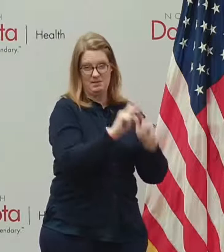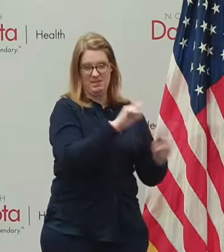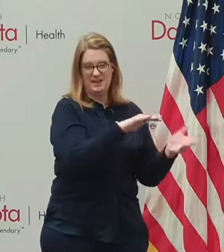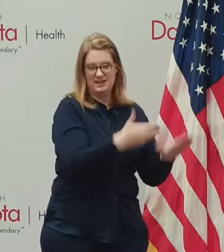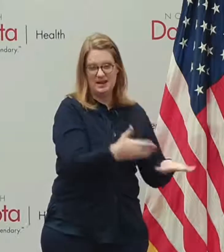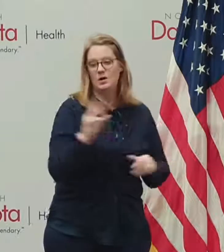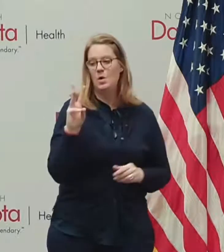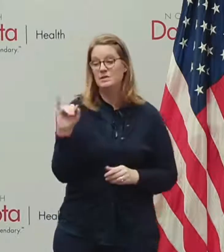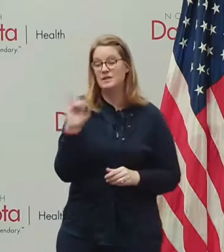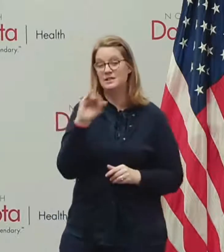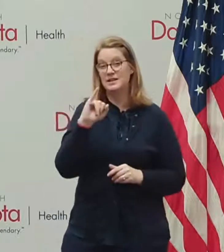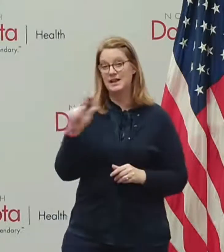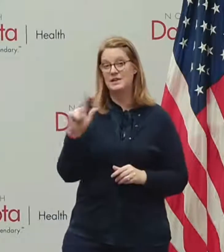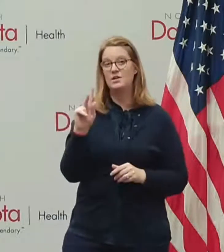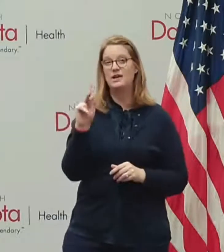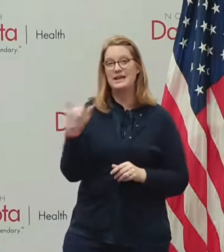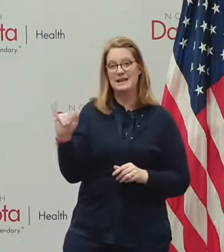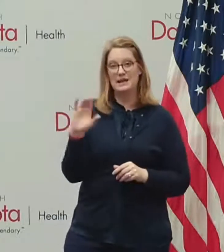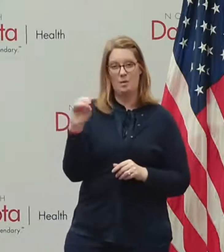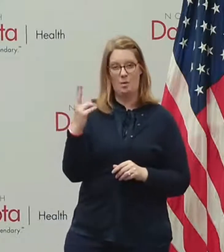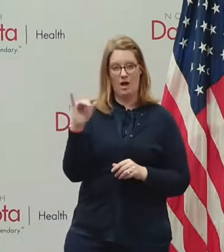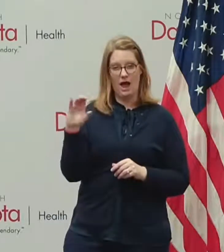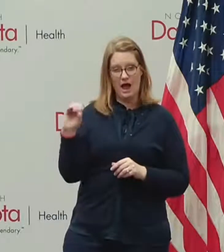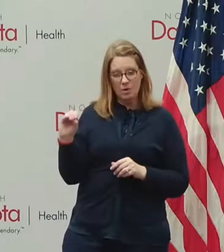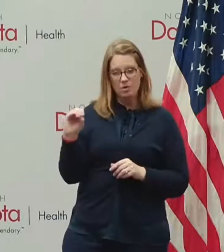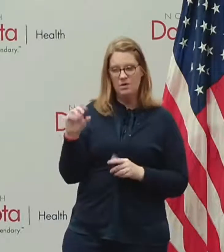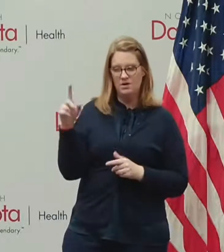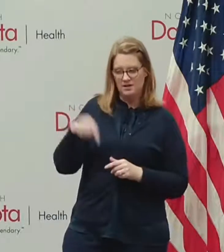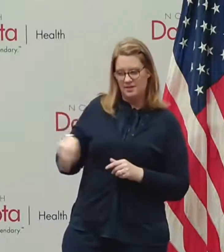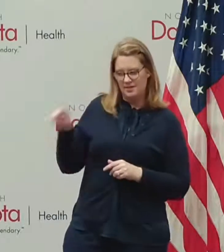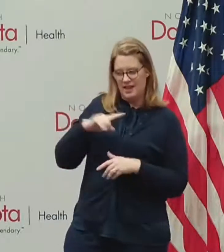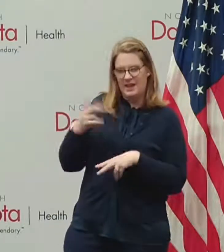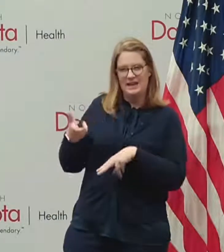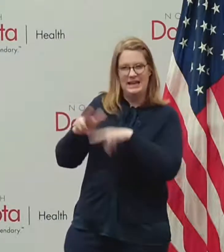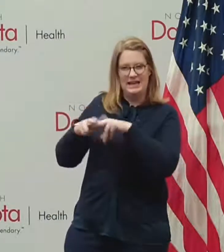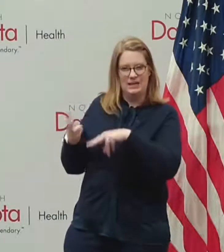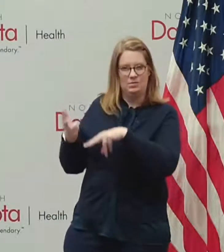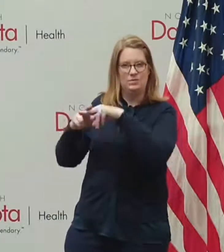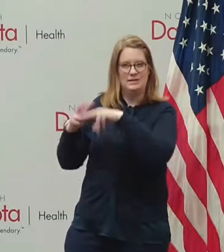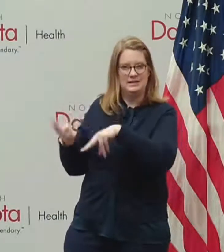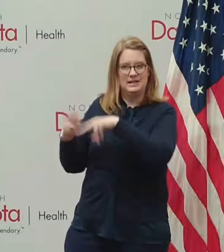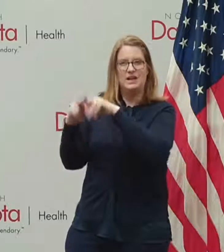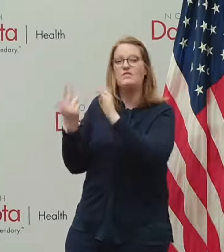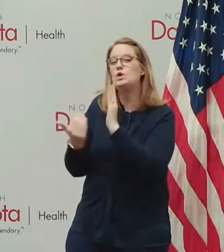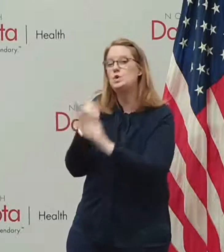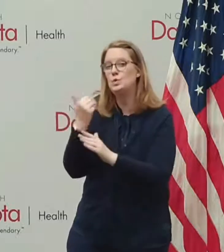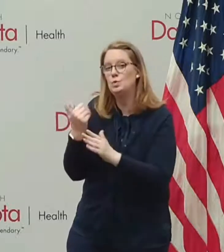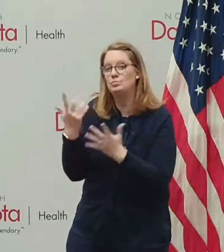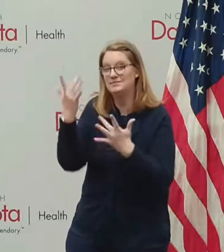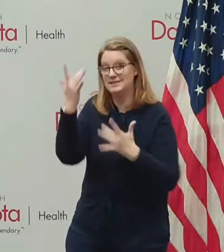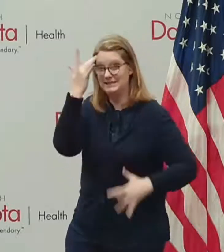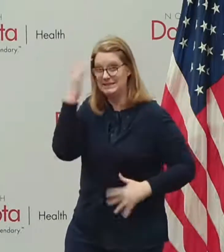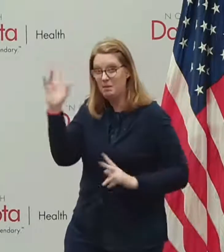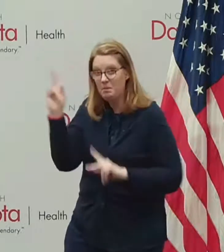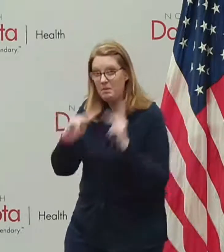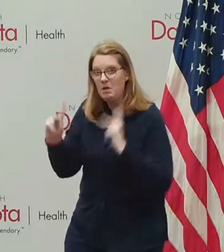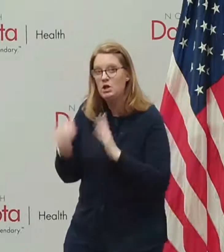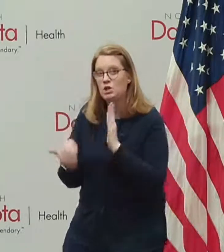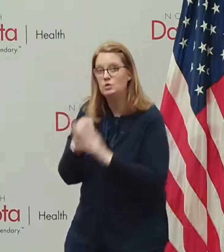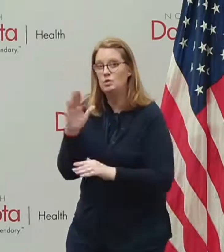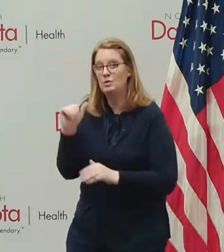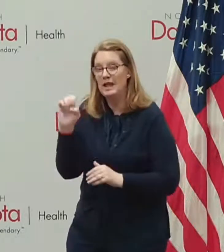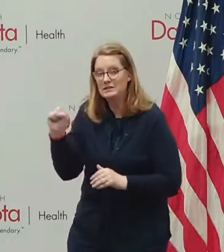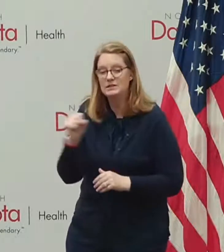Wisconsin, Illinois, Kentucky, Colorado, and Ohio all reported daily increases in new infections, and